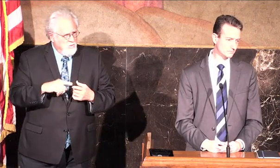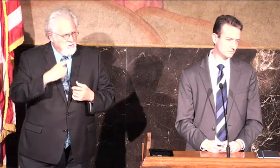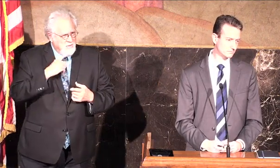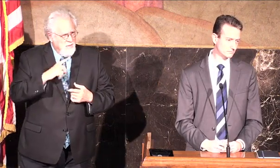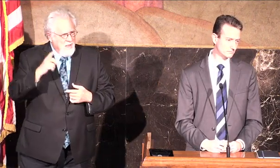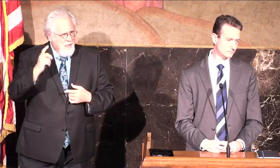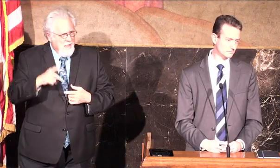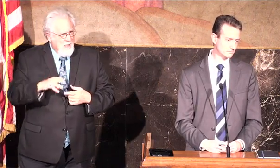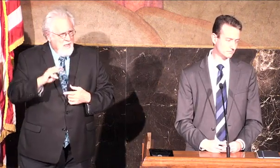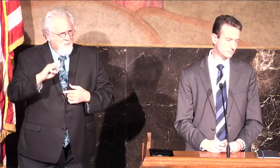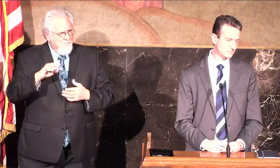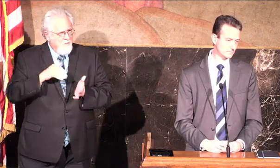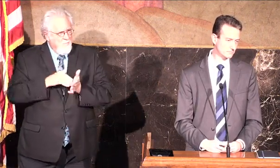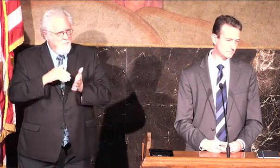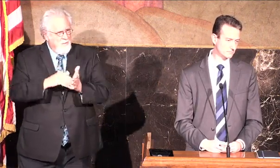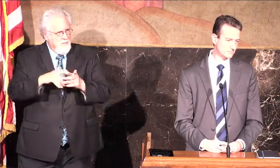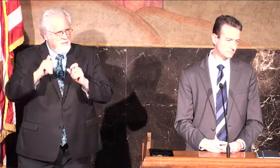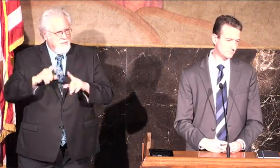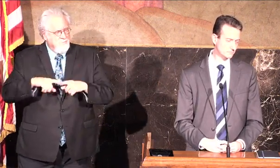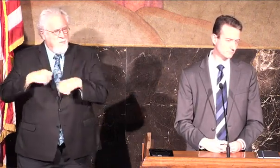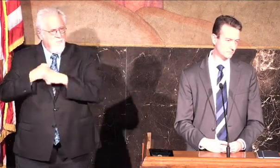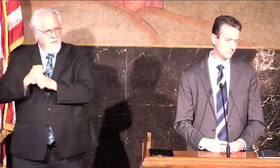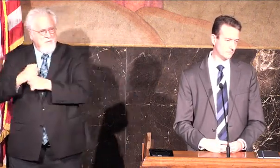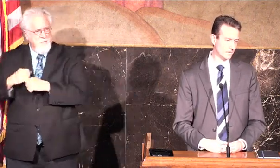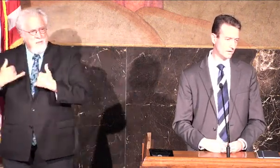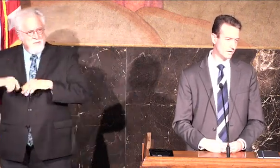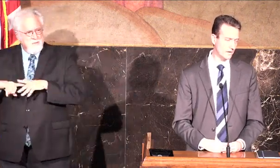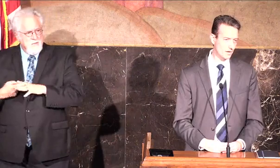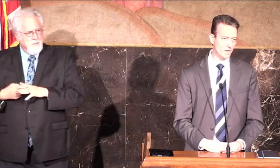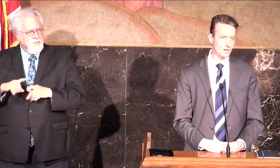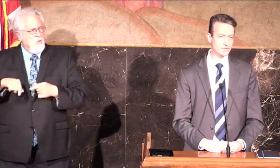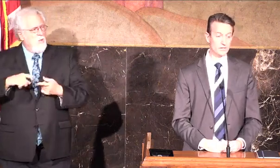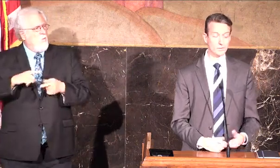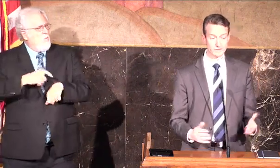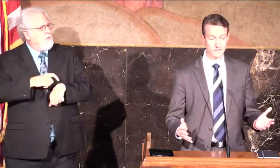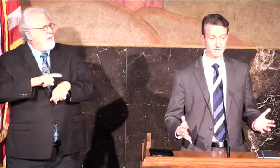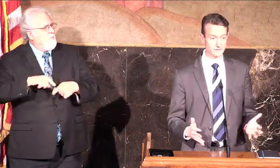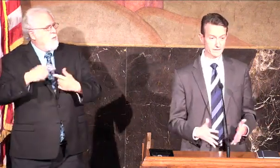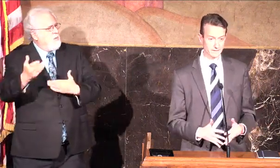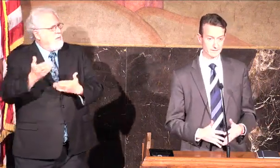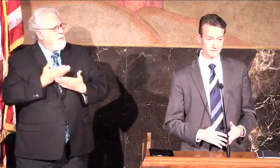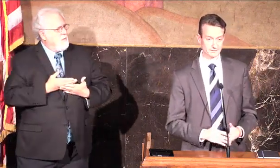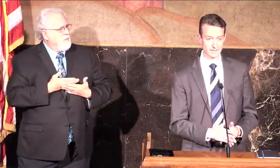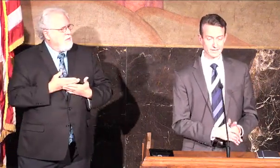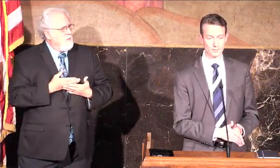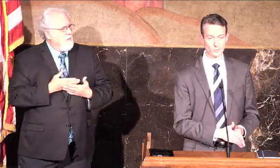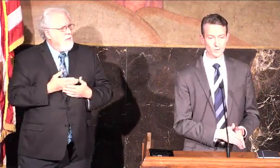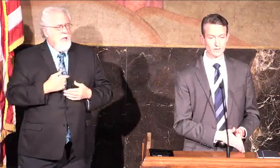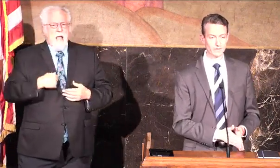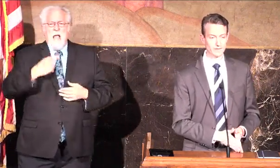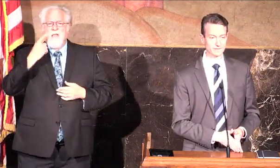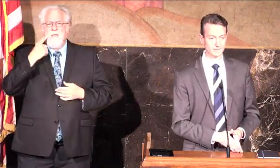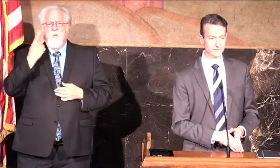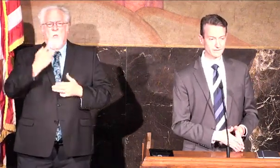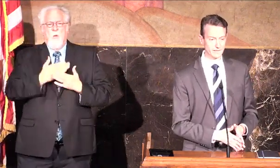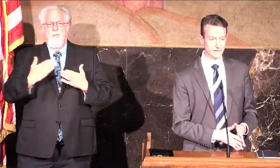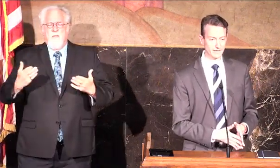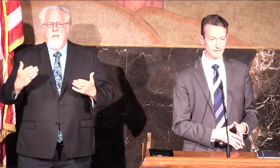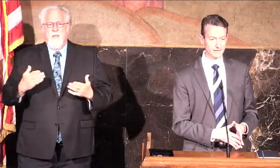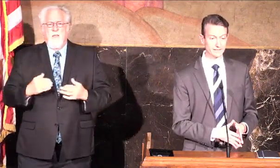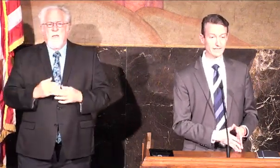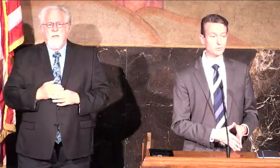the manufacturing hasn't started yet. Can you talk about what timeline you might be looking at? So yeah, what I'll say is that I think one of the things